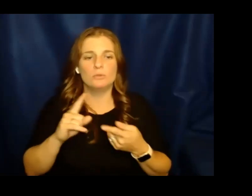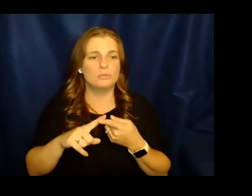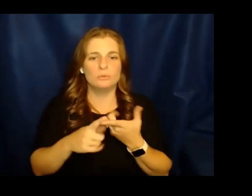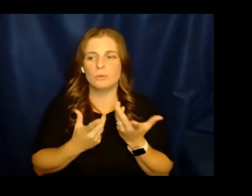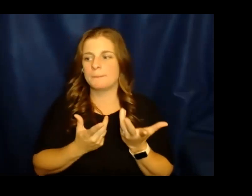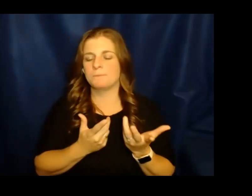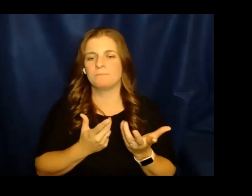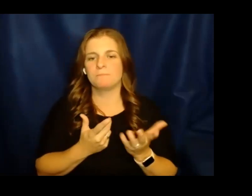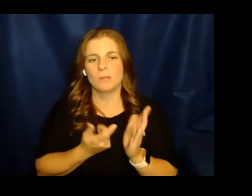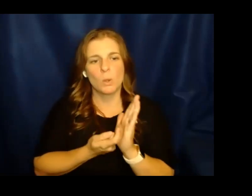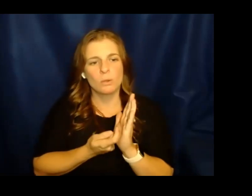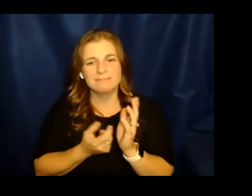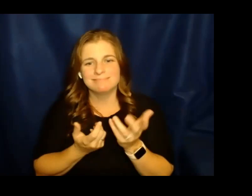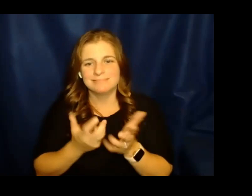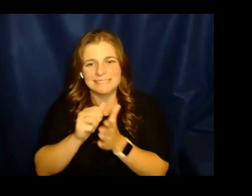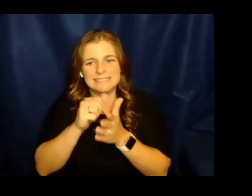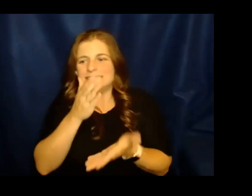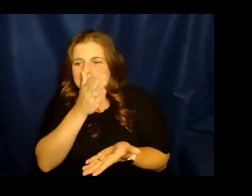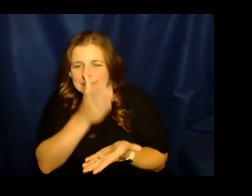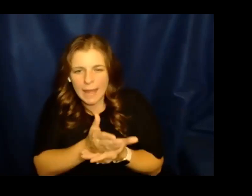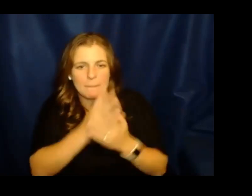the shroud of silence and shame,